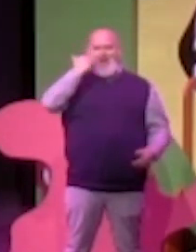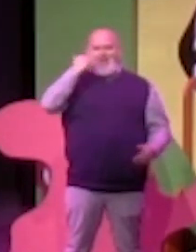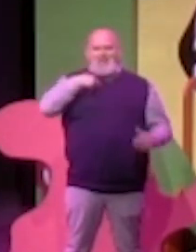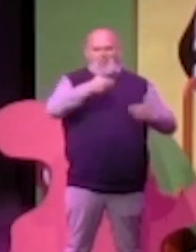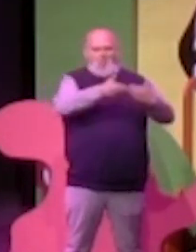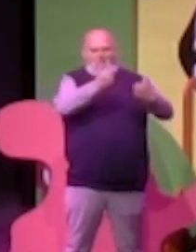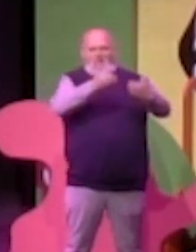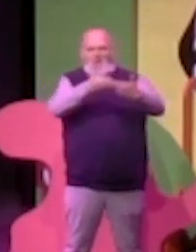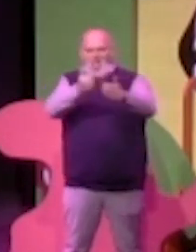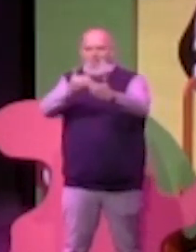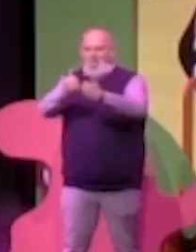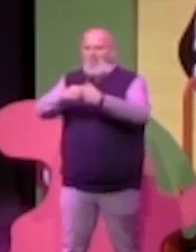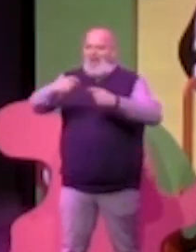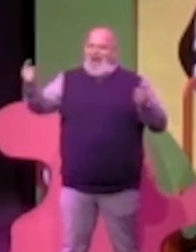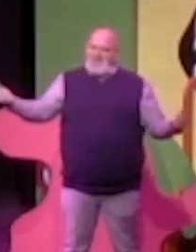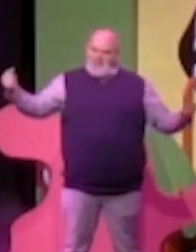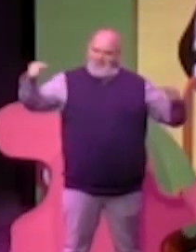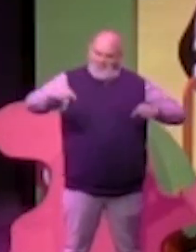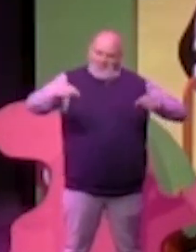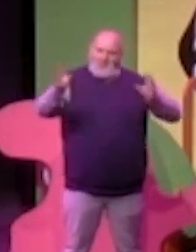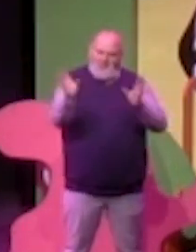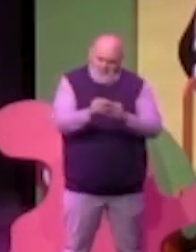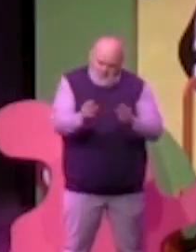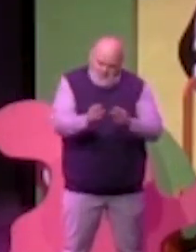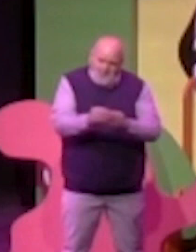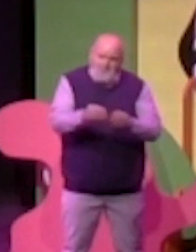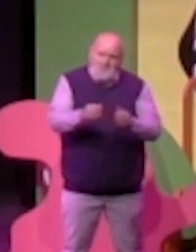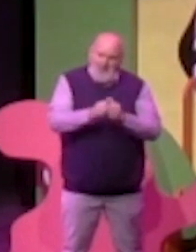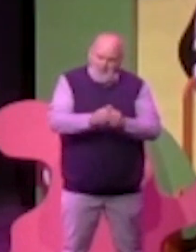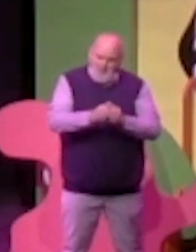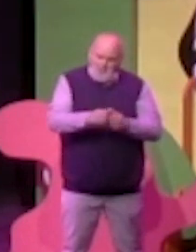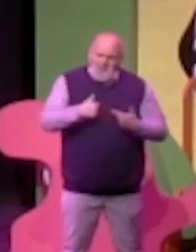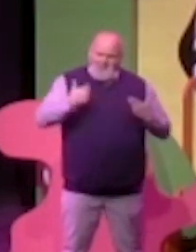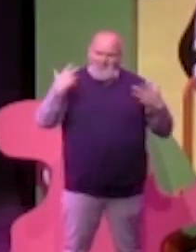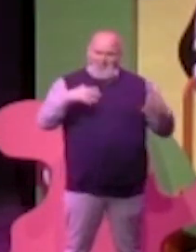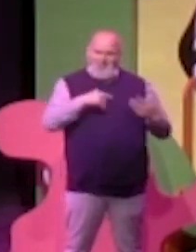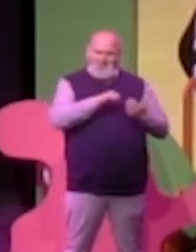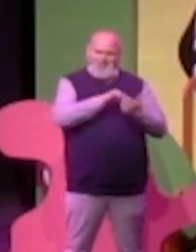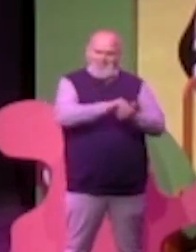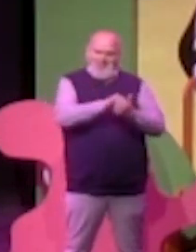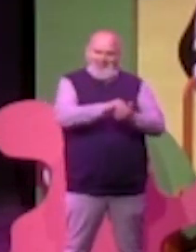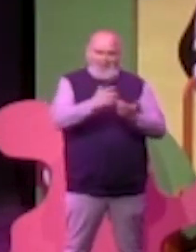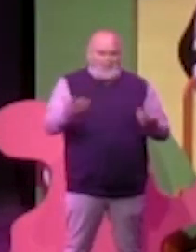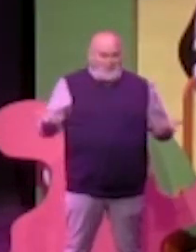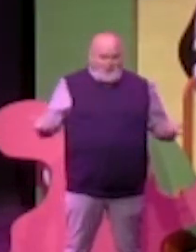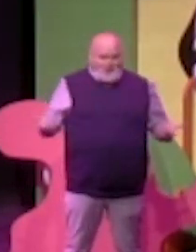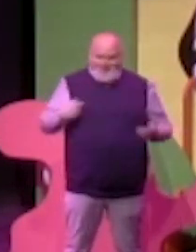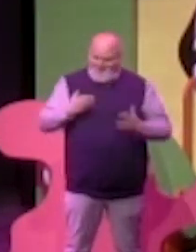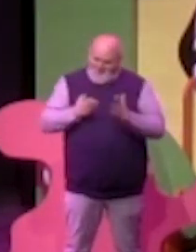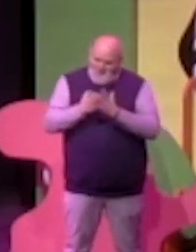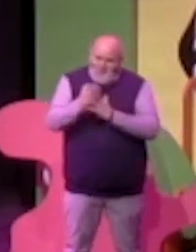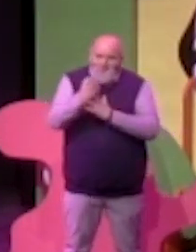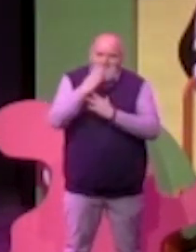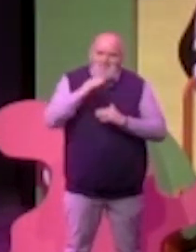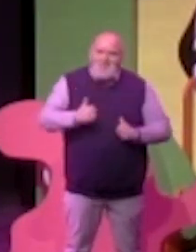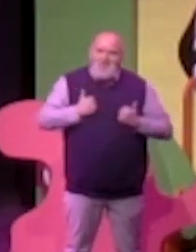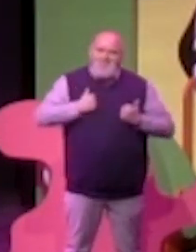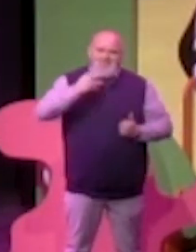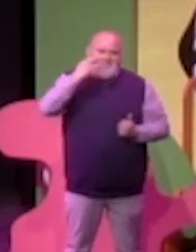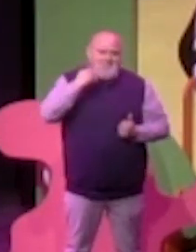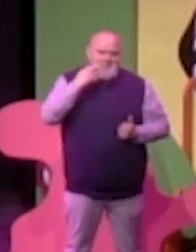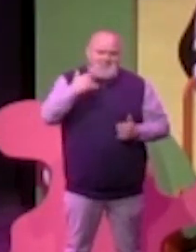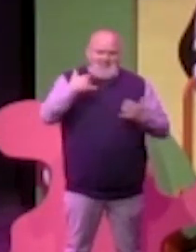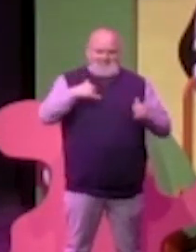that we have to come together. For me, I've always been together, even through the things that I've been through in my life. I'm still